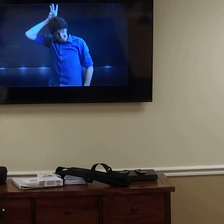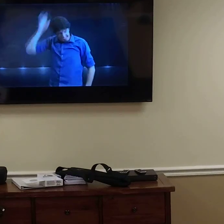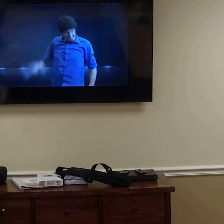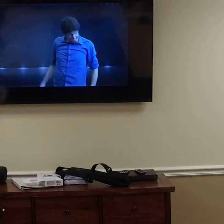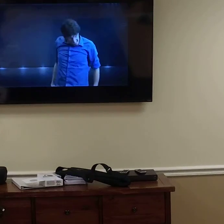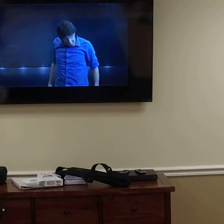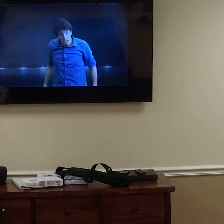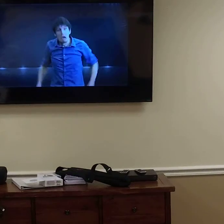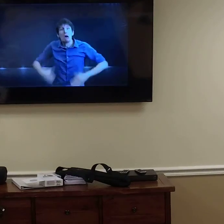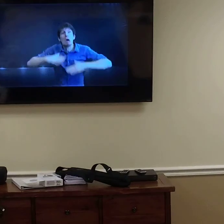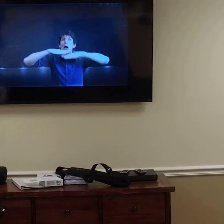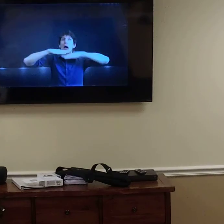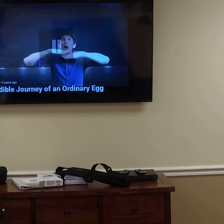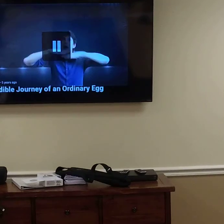"Hello, woman." All right, did y'all catch it that time?